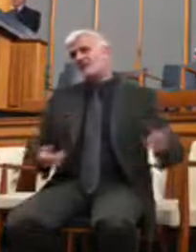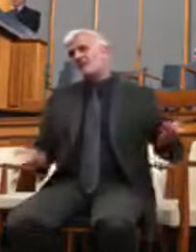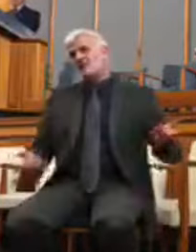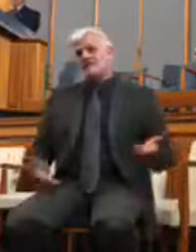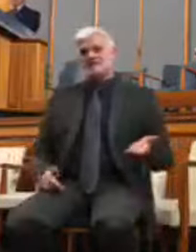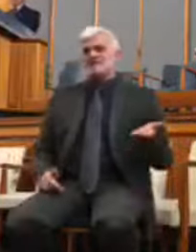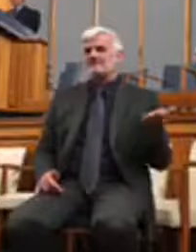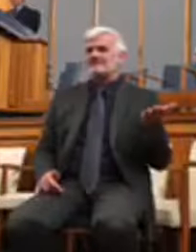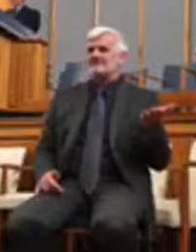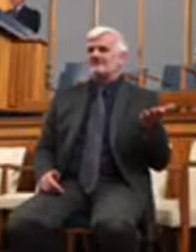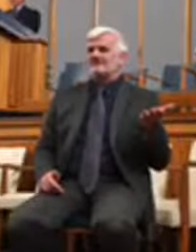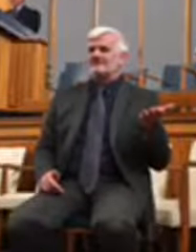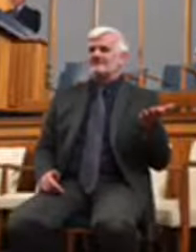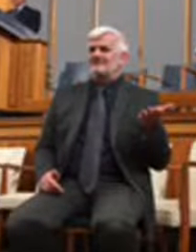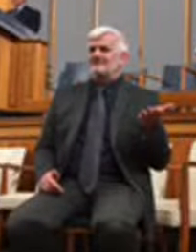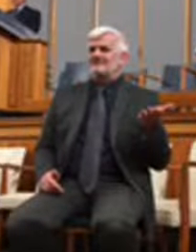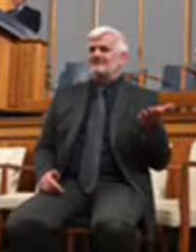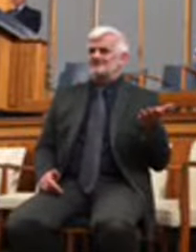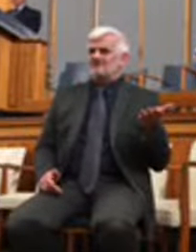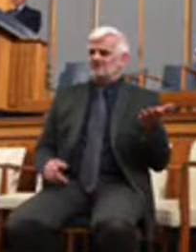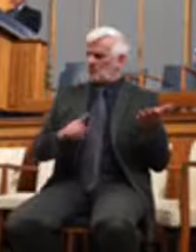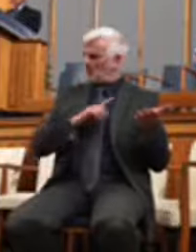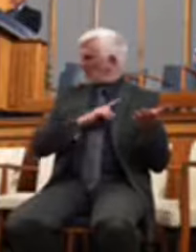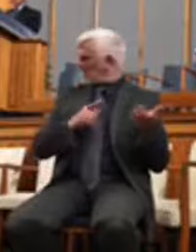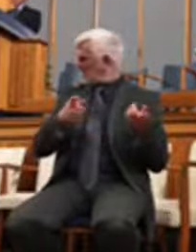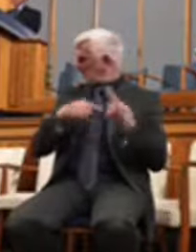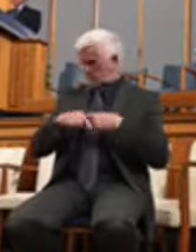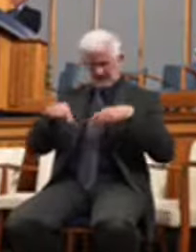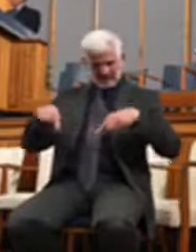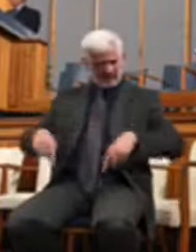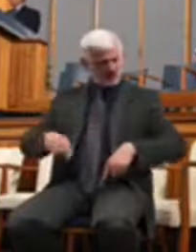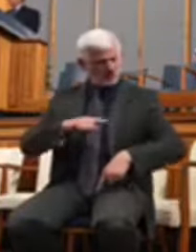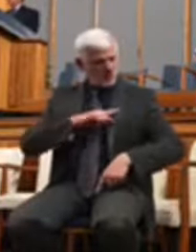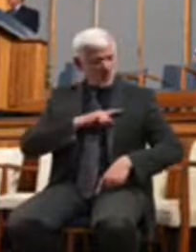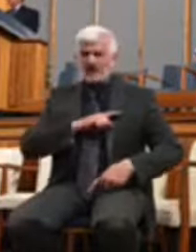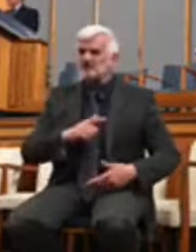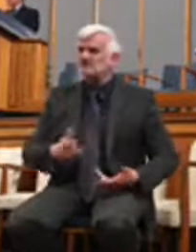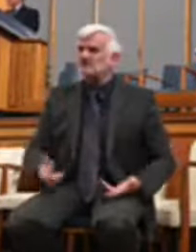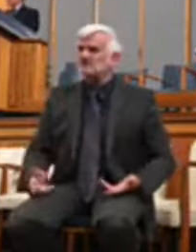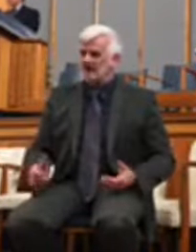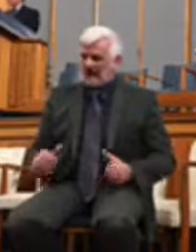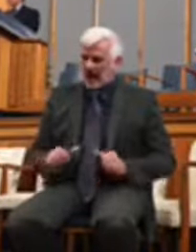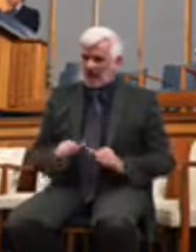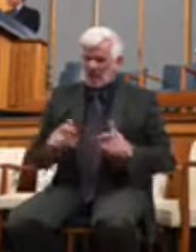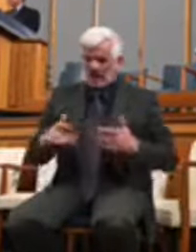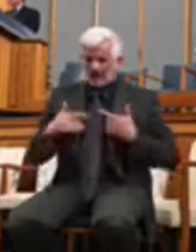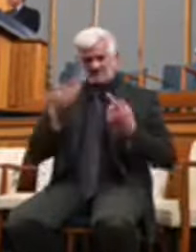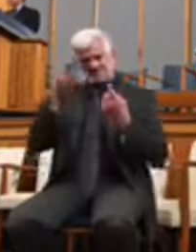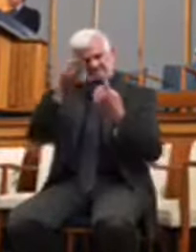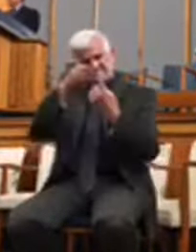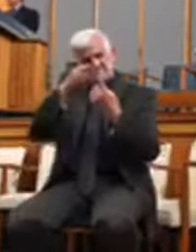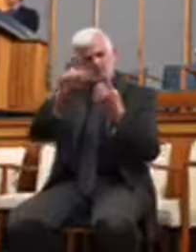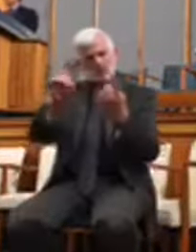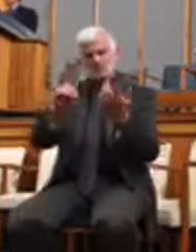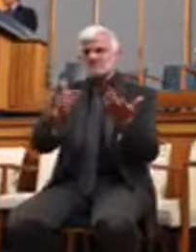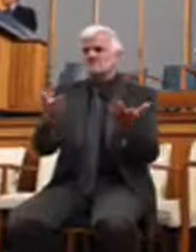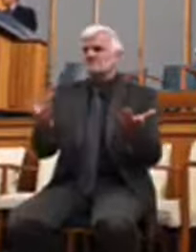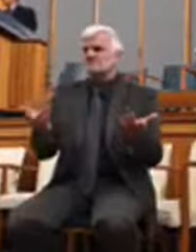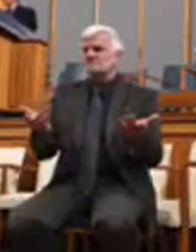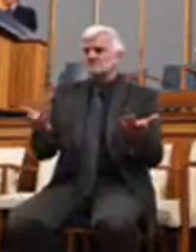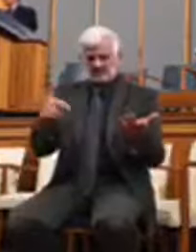planet, why are we here? Where are we going? What's the purpose of all this? Why there is